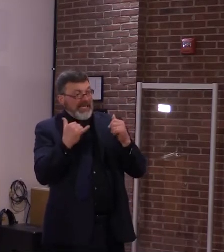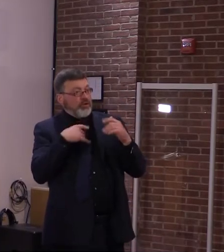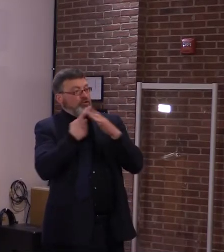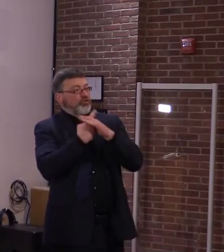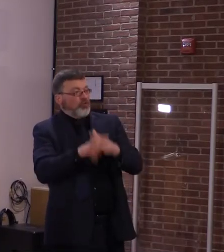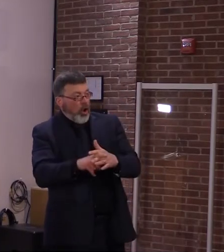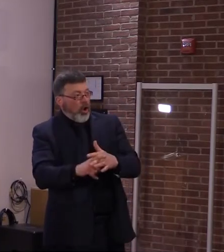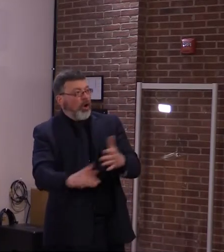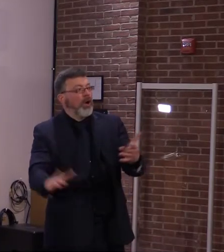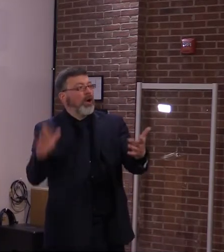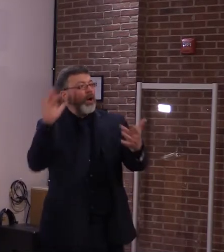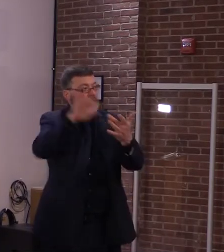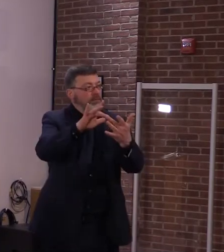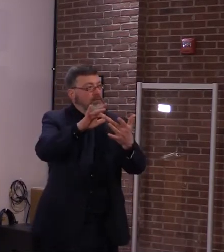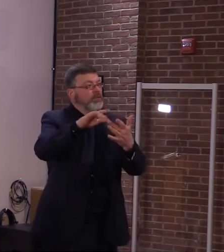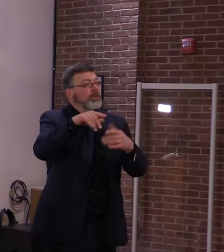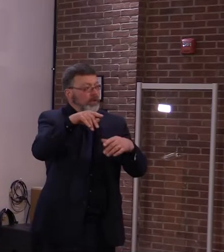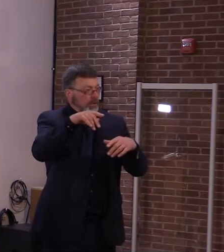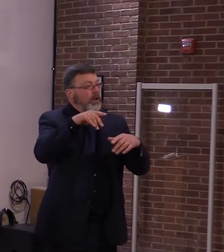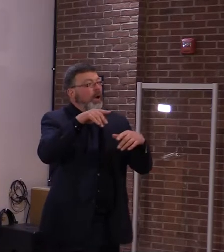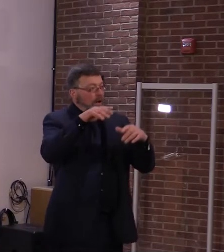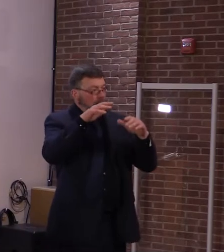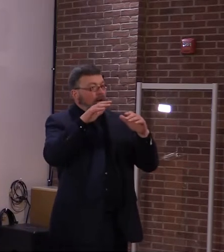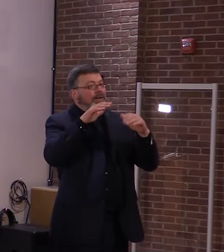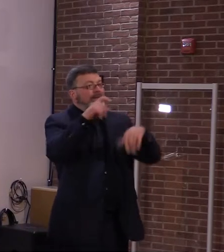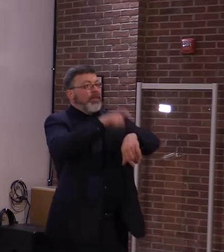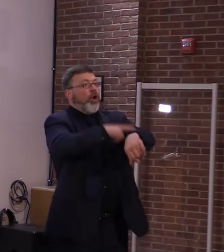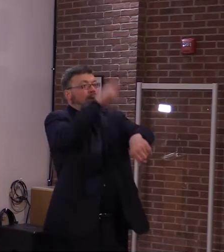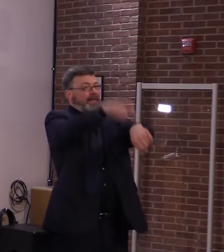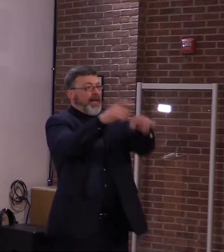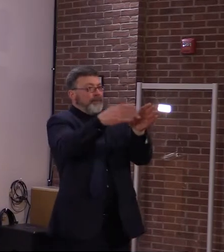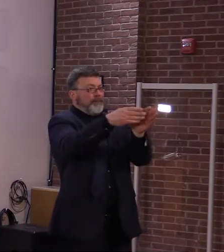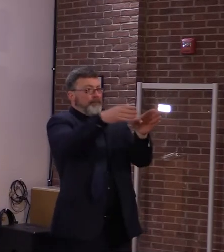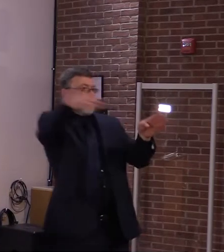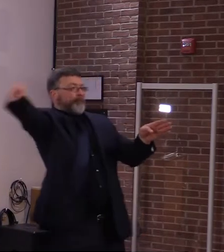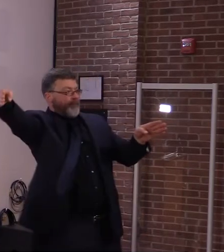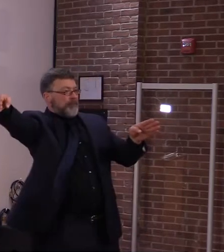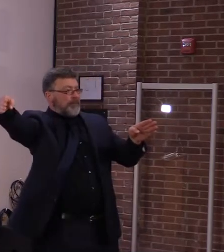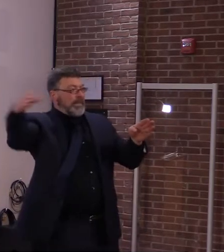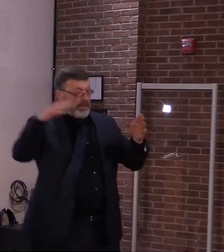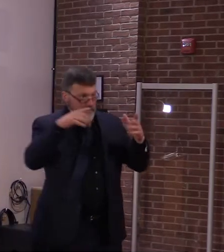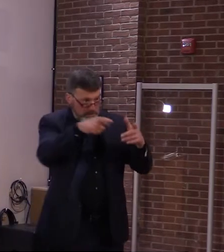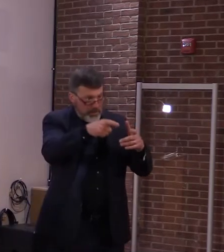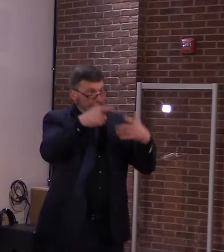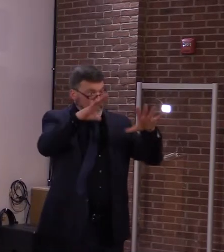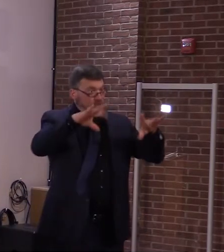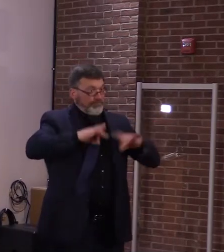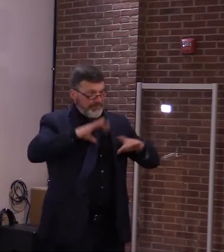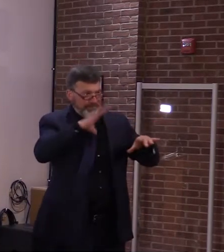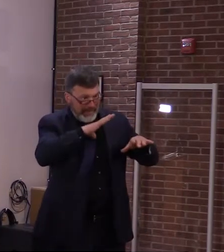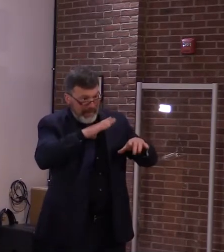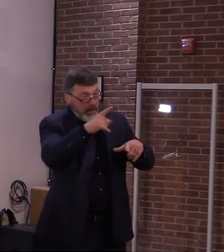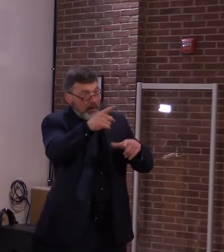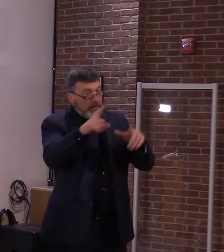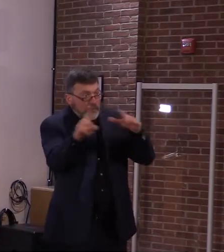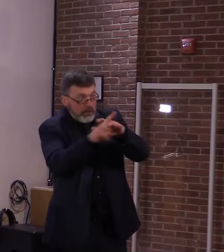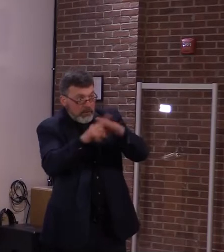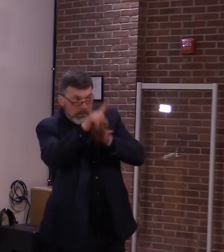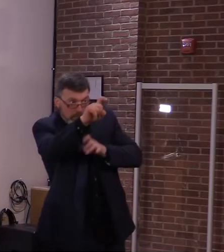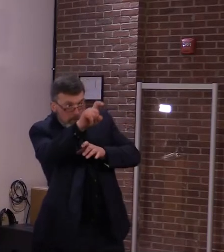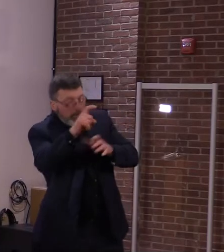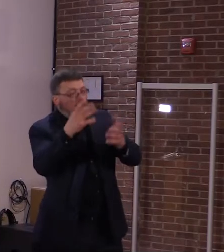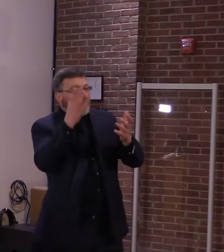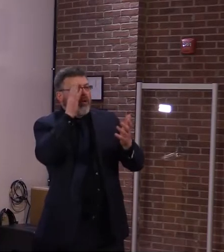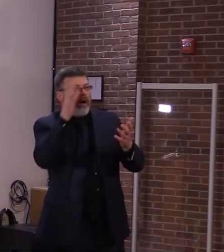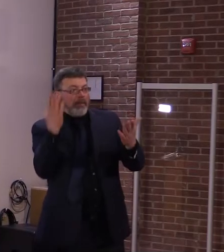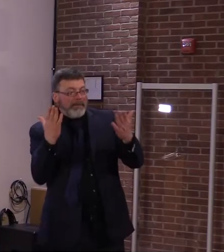have symptoms and they go away after 3 or 4 months, but these are people whose symptoms persist 3 months plus and don't